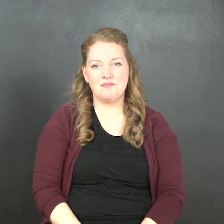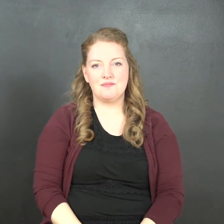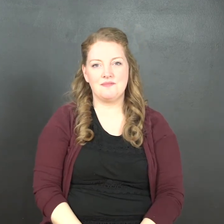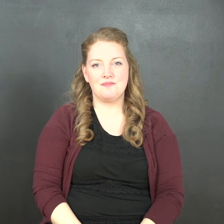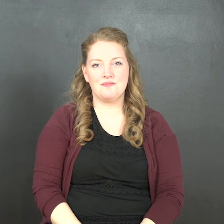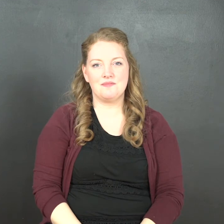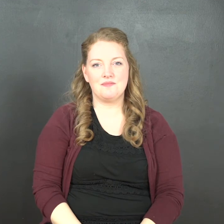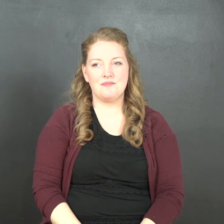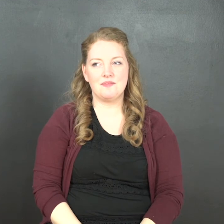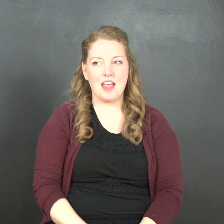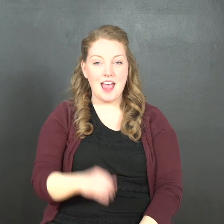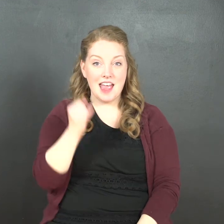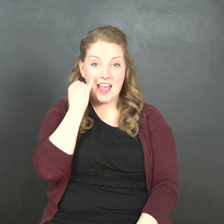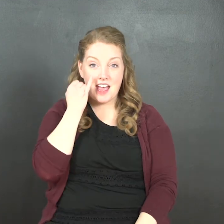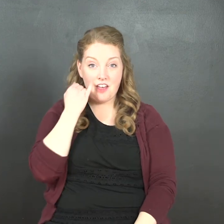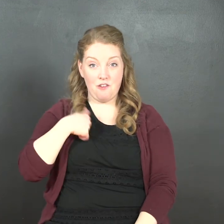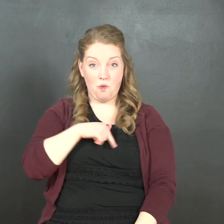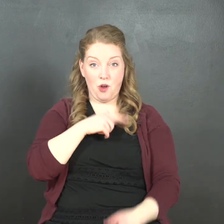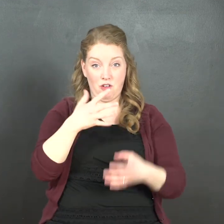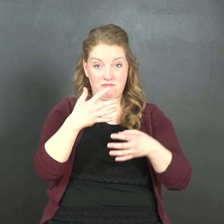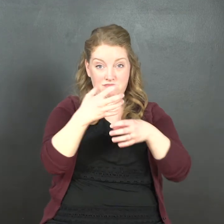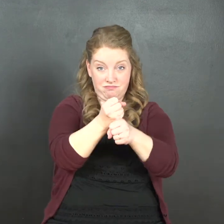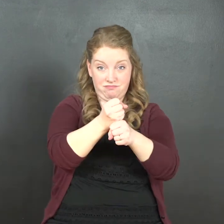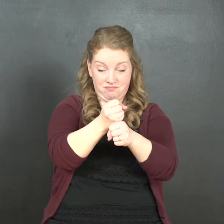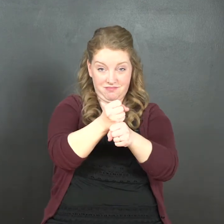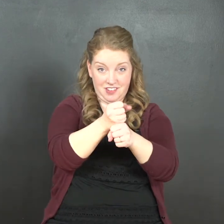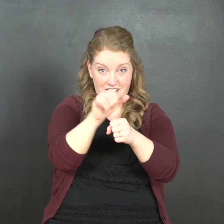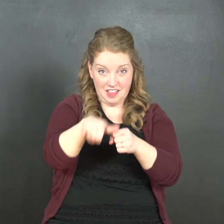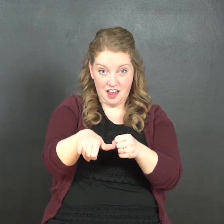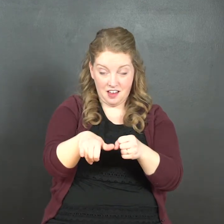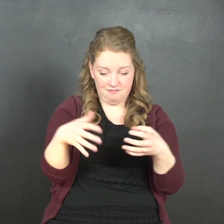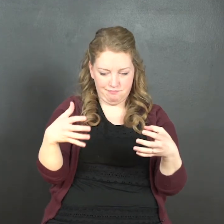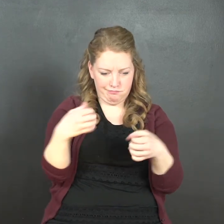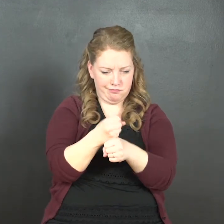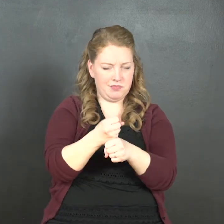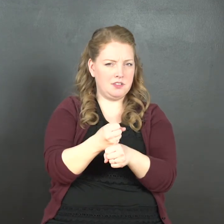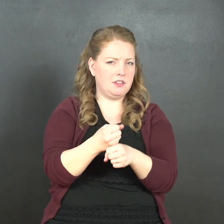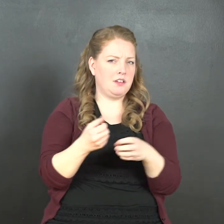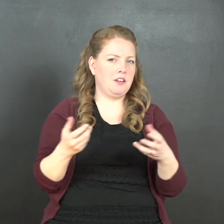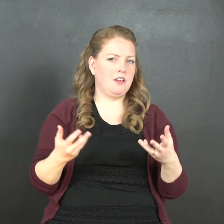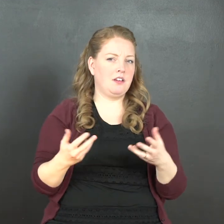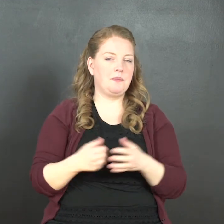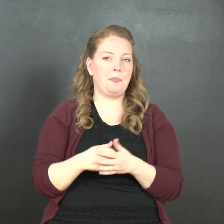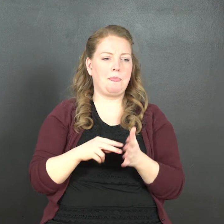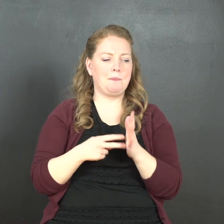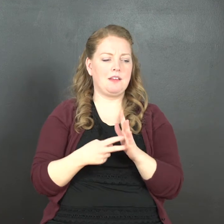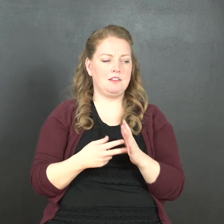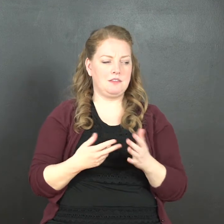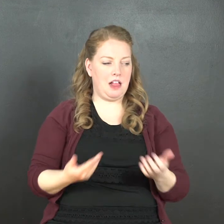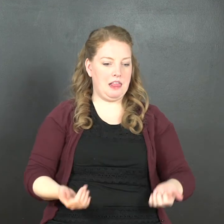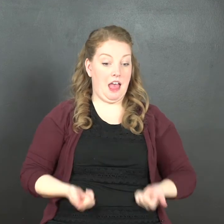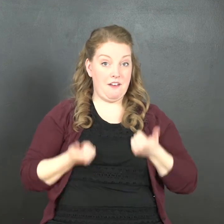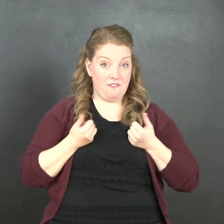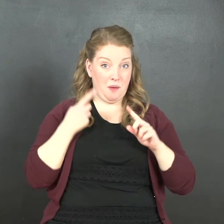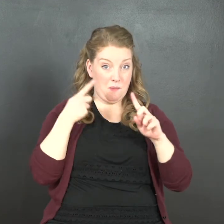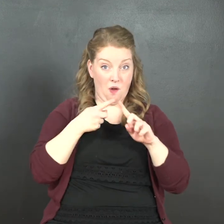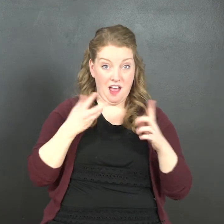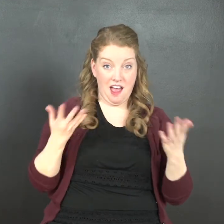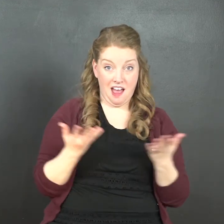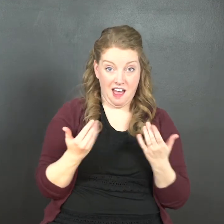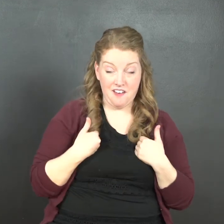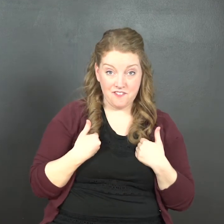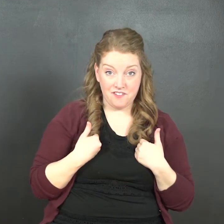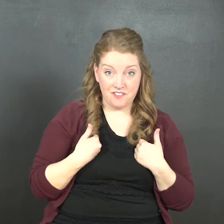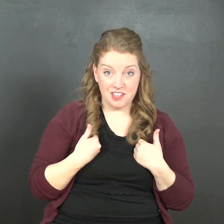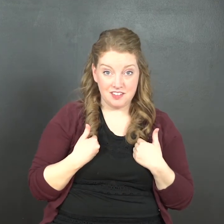If we were to paraphrase that today, we would say it this way. What is life anyway? Is there purpose? Is there meaning?